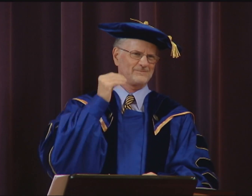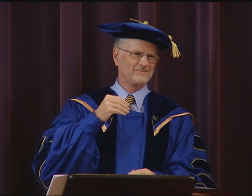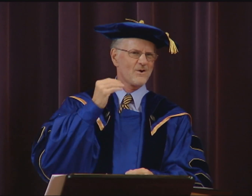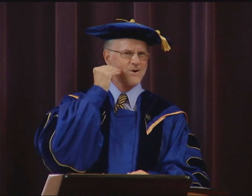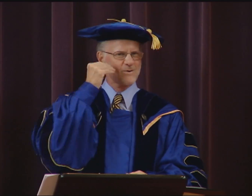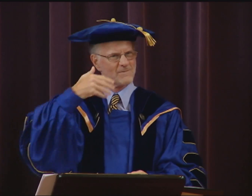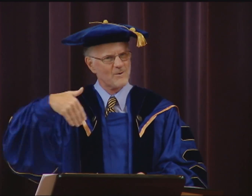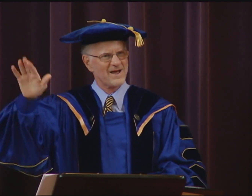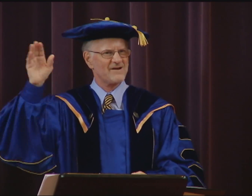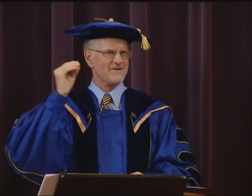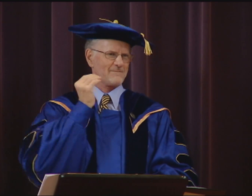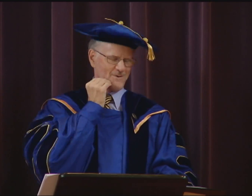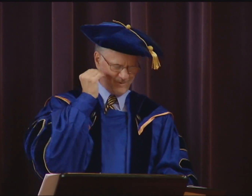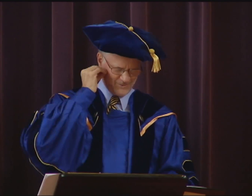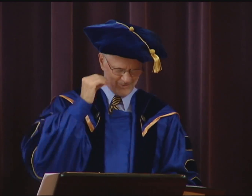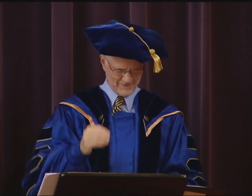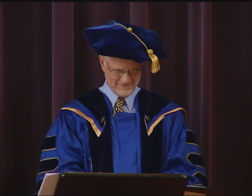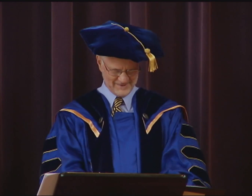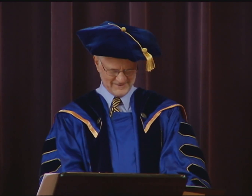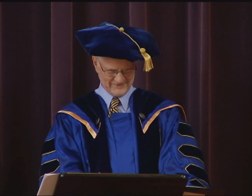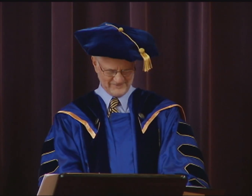This is your home away from home.